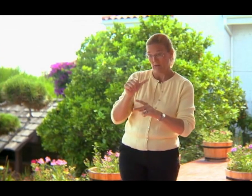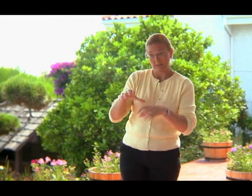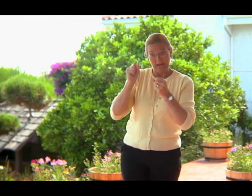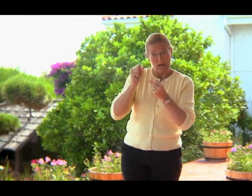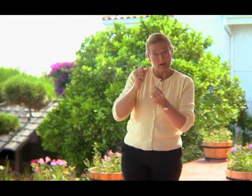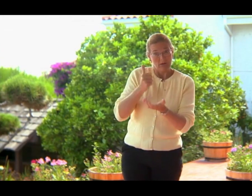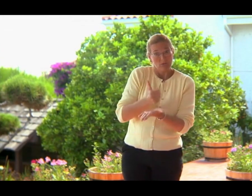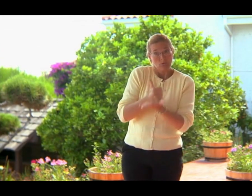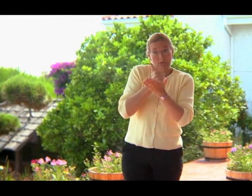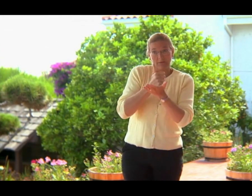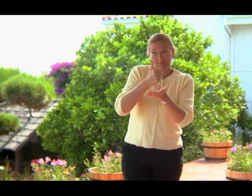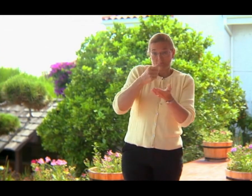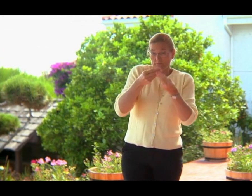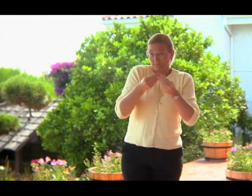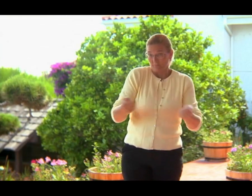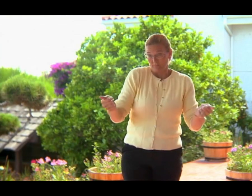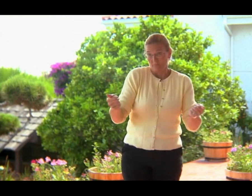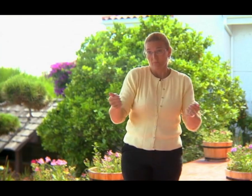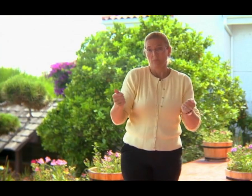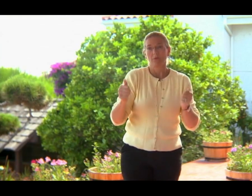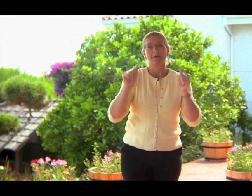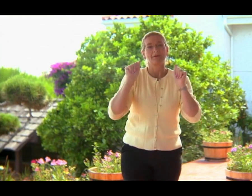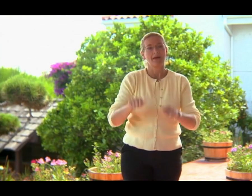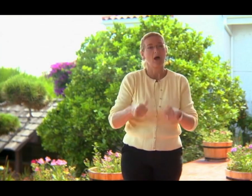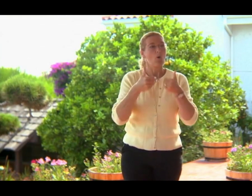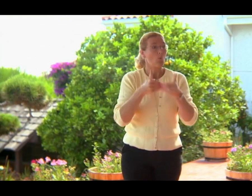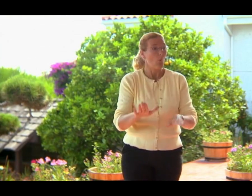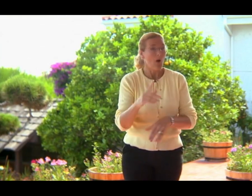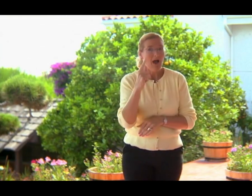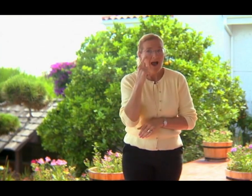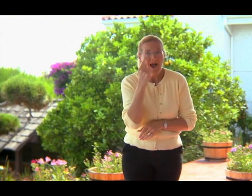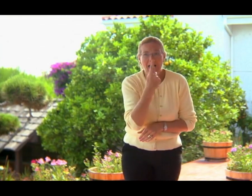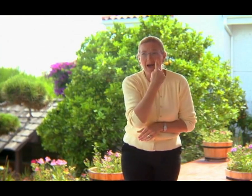seek treatment can lose their eyes, nose, and ears